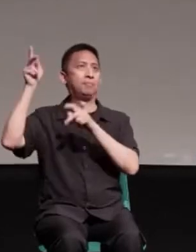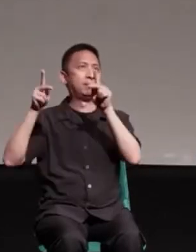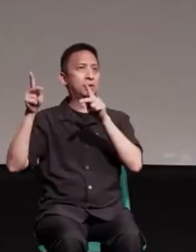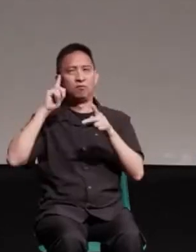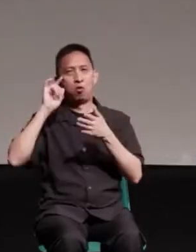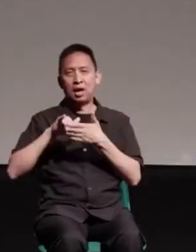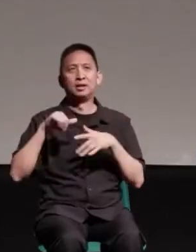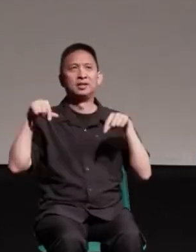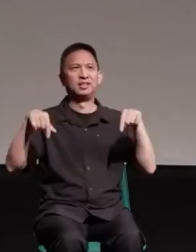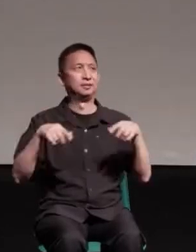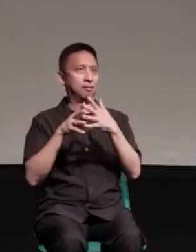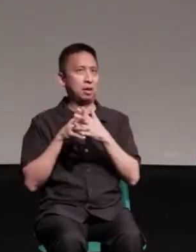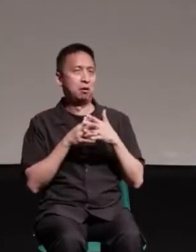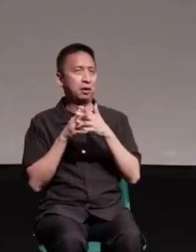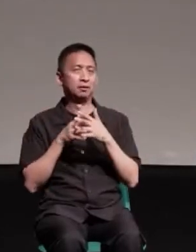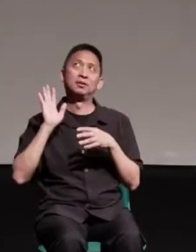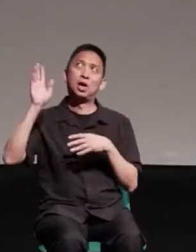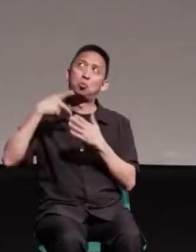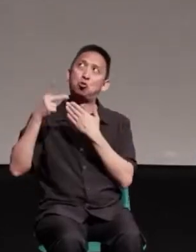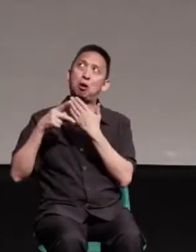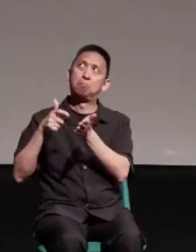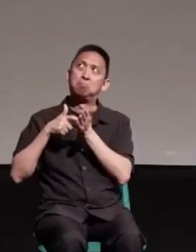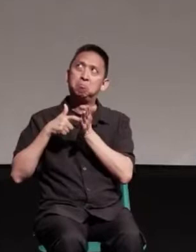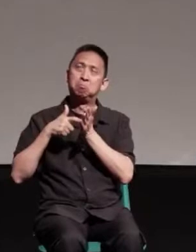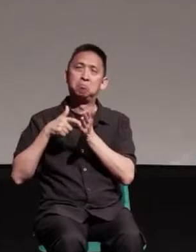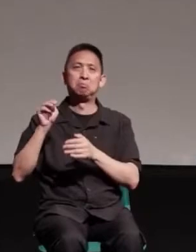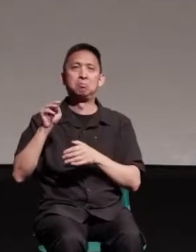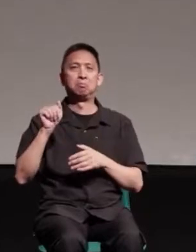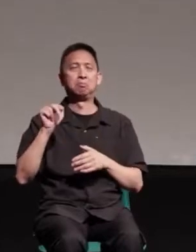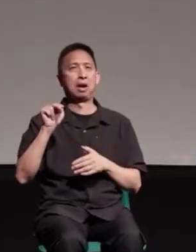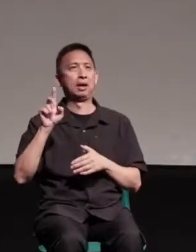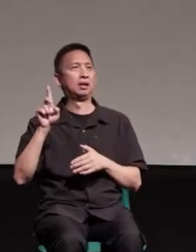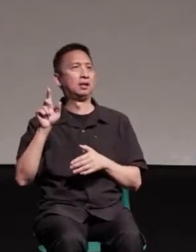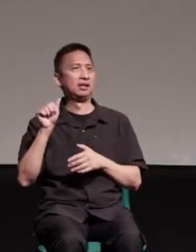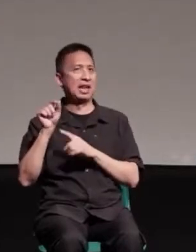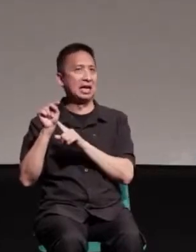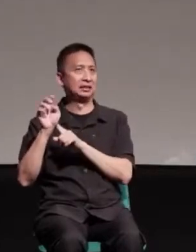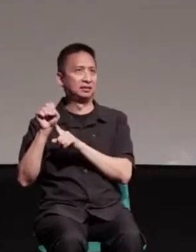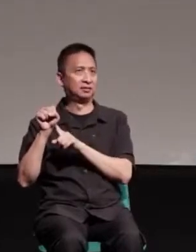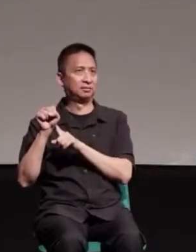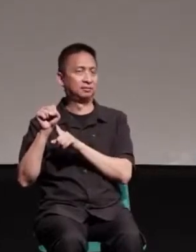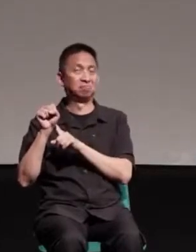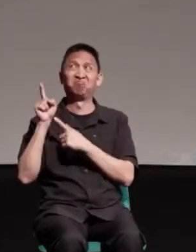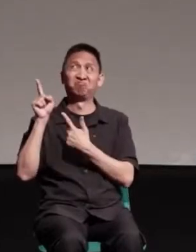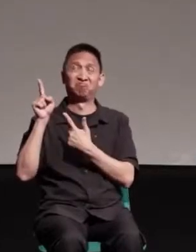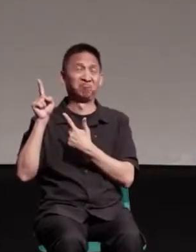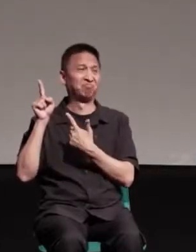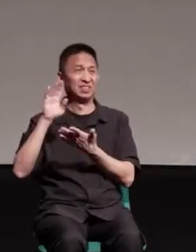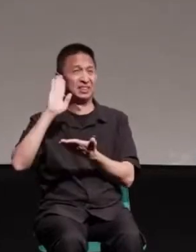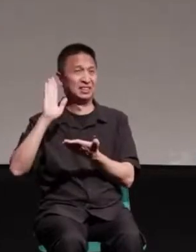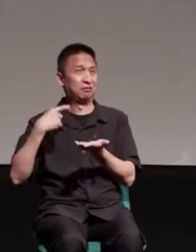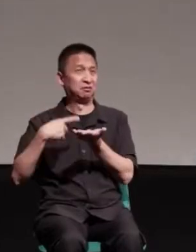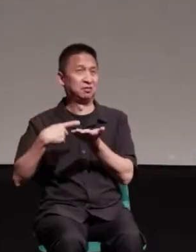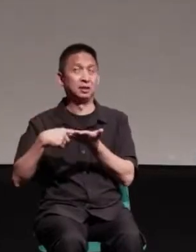US, about their programming mandates, perhaps, but it never actually includes a diversity of the types of organizations